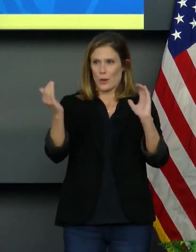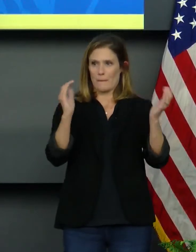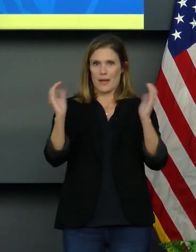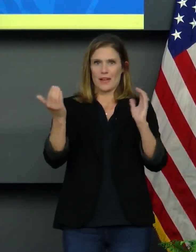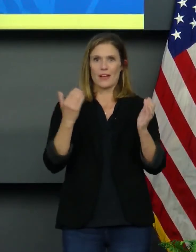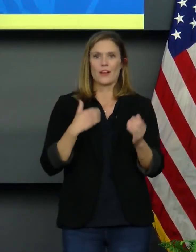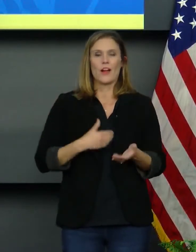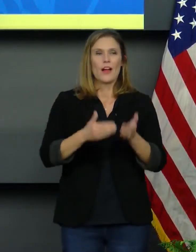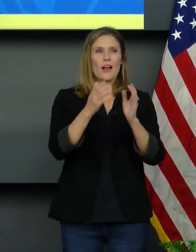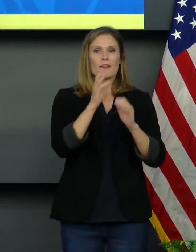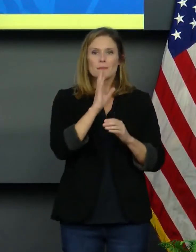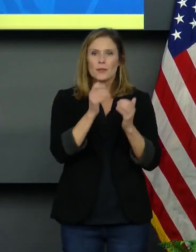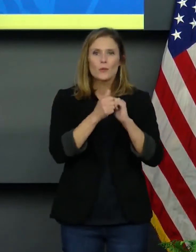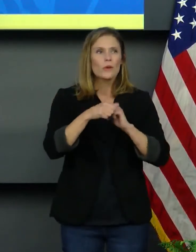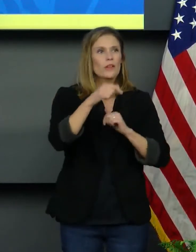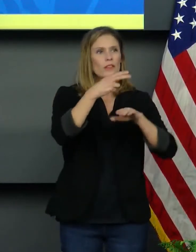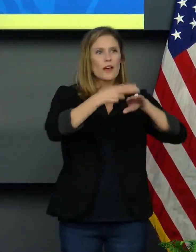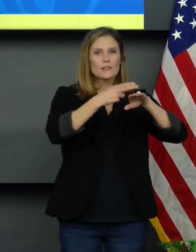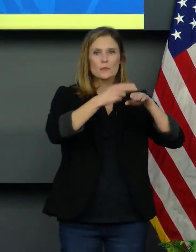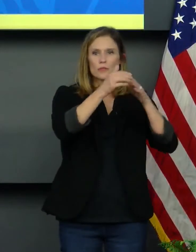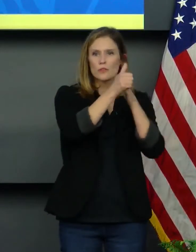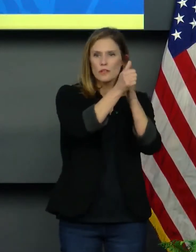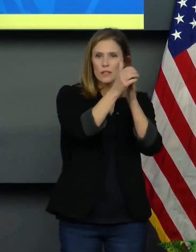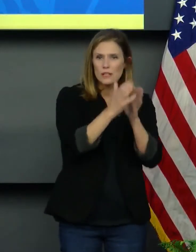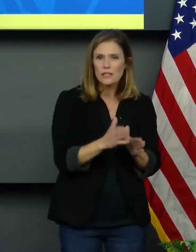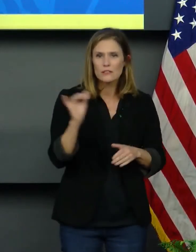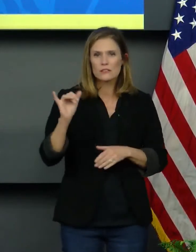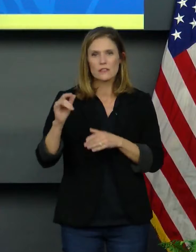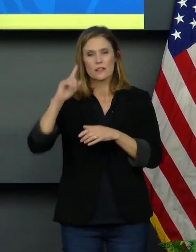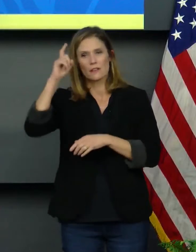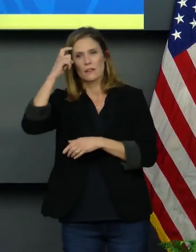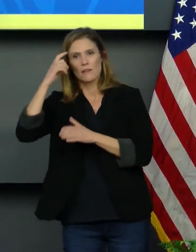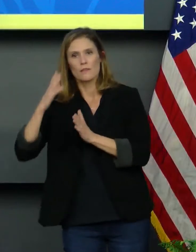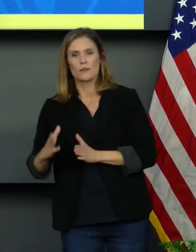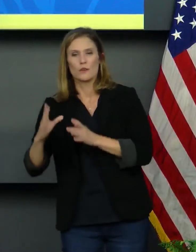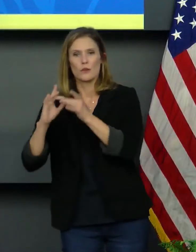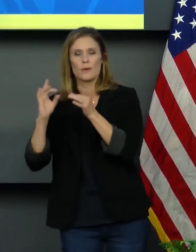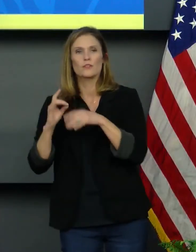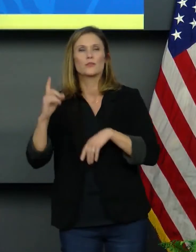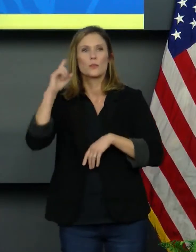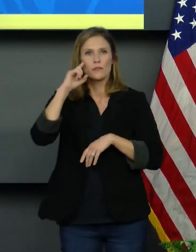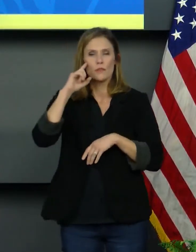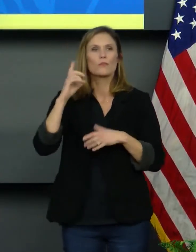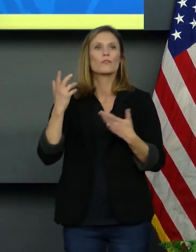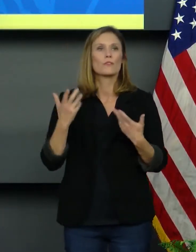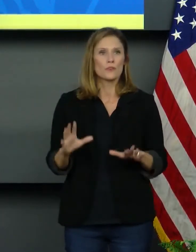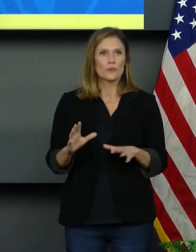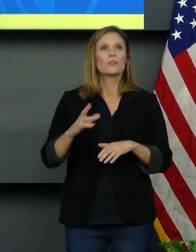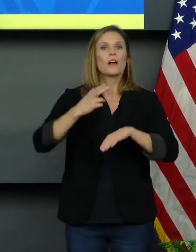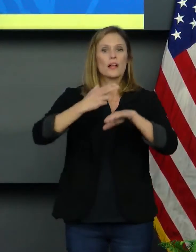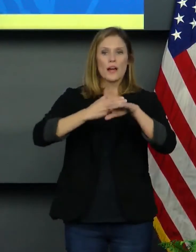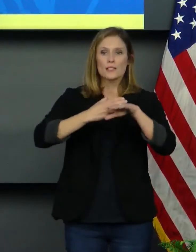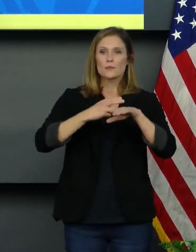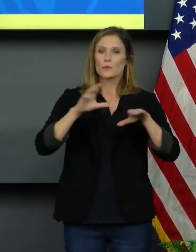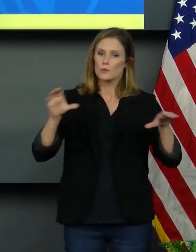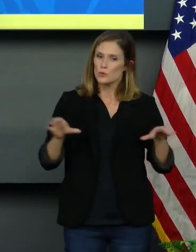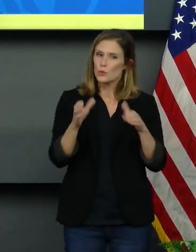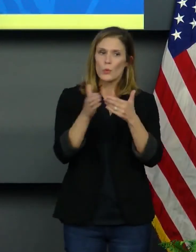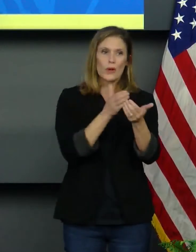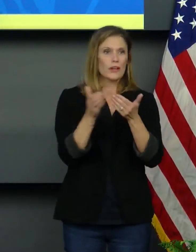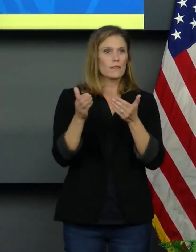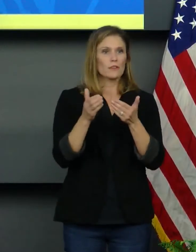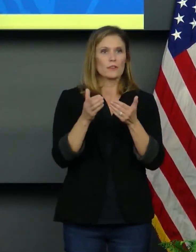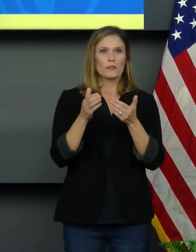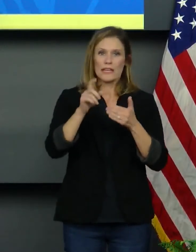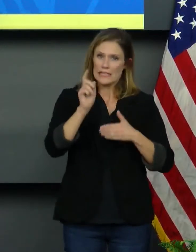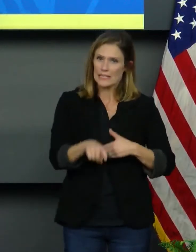to hospital leaders like we do regularly, as the governor mentioned, what we have heard is that hospitals will do whatever it takes to provide